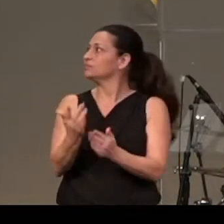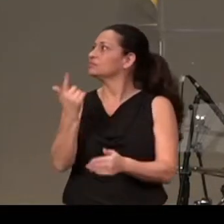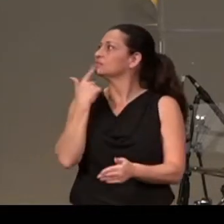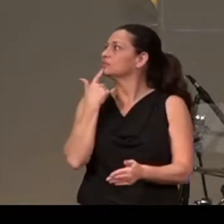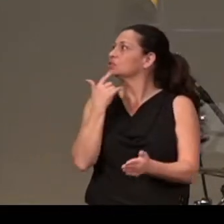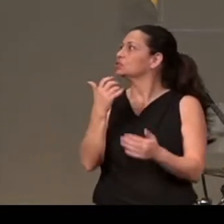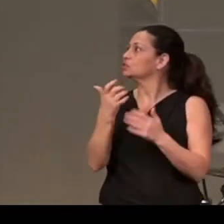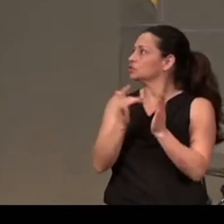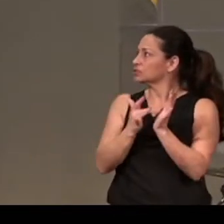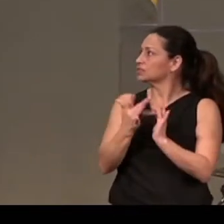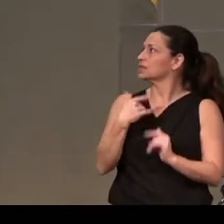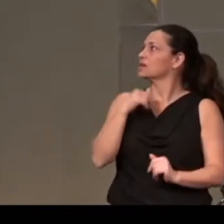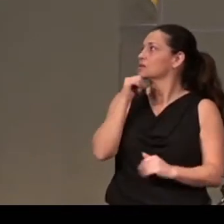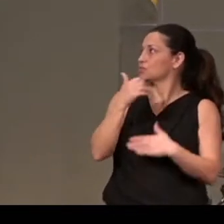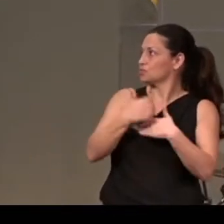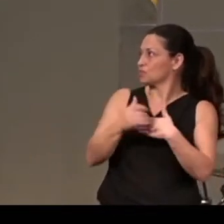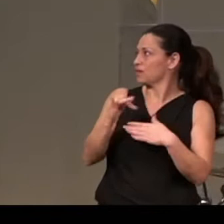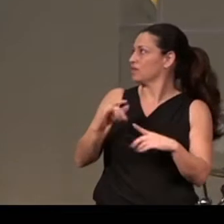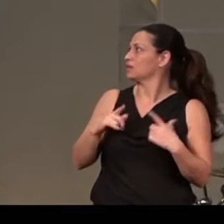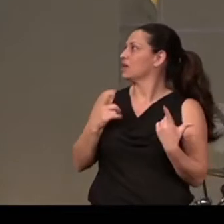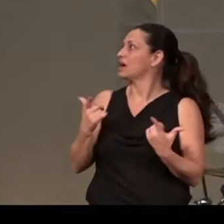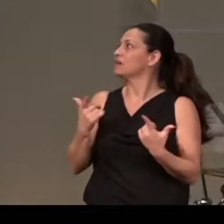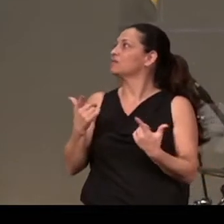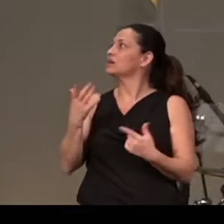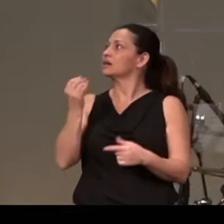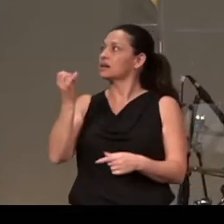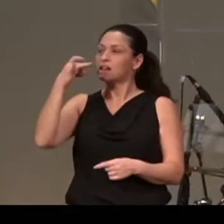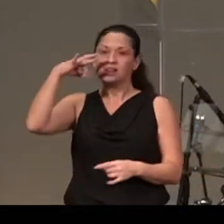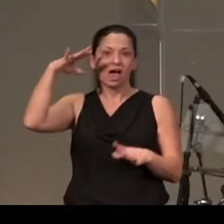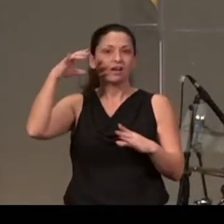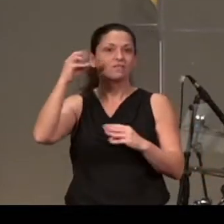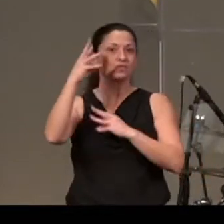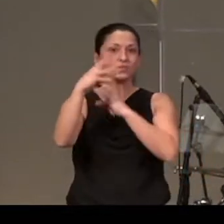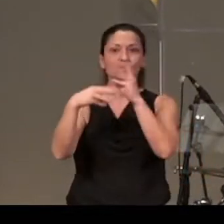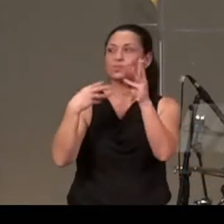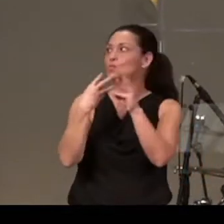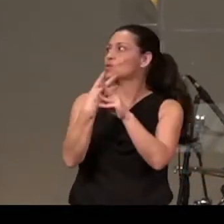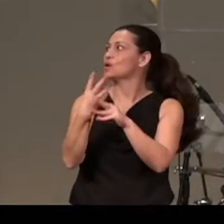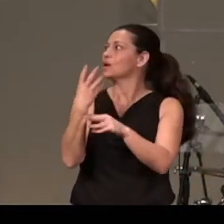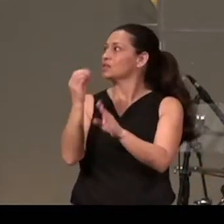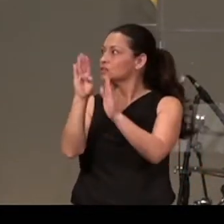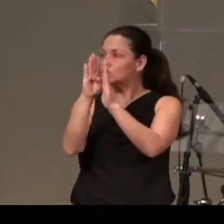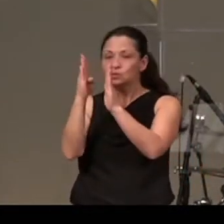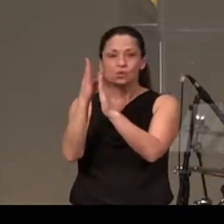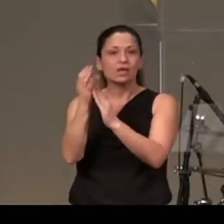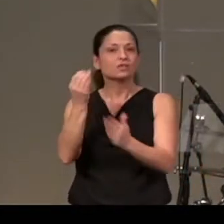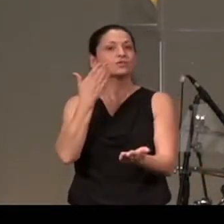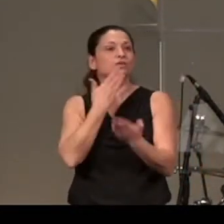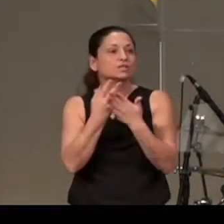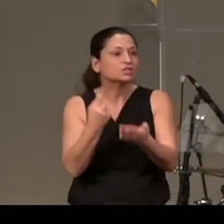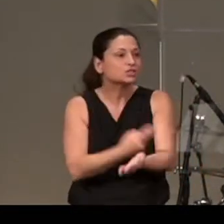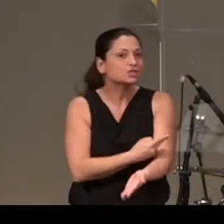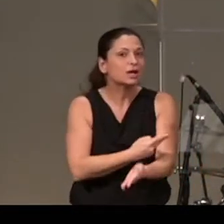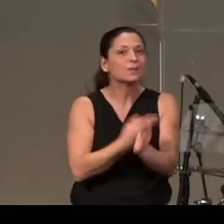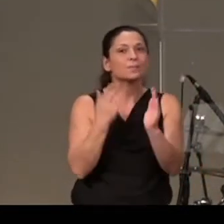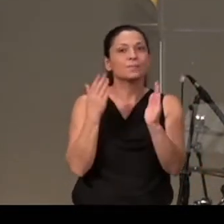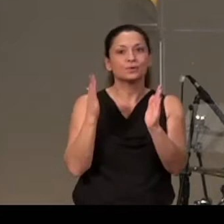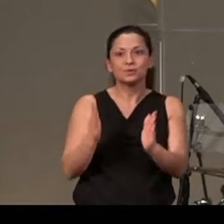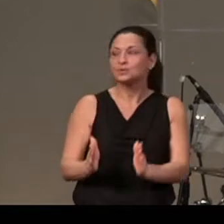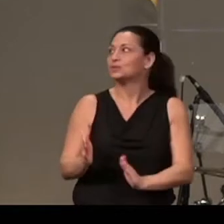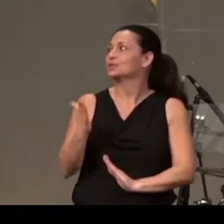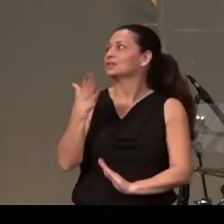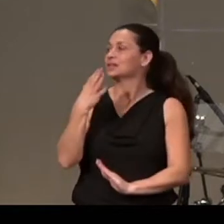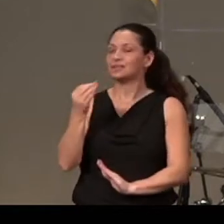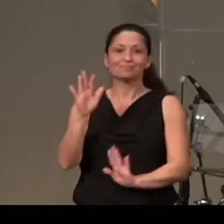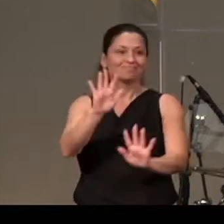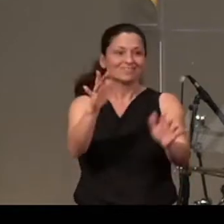light of the world, and the door, and the good shepherd, and the resurrection and life, and the way, the truth, and the life, and the vine. And now, wait,